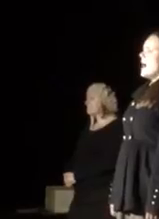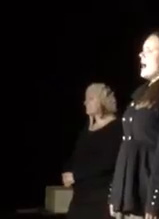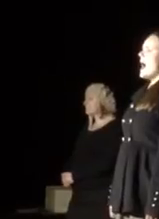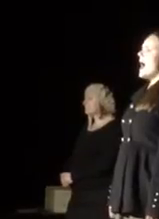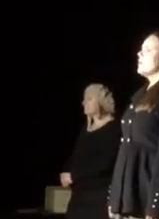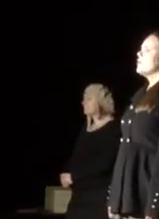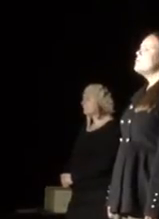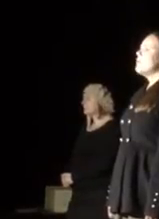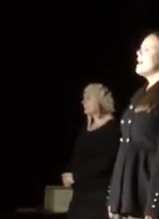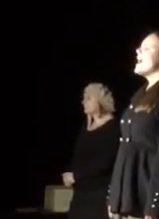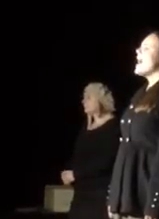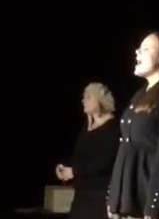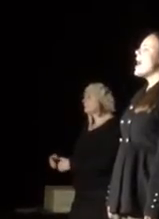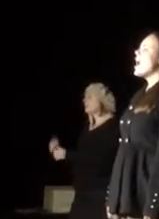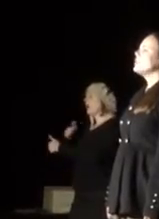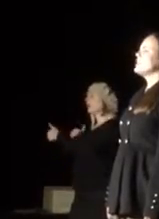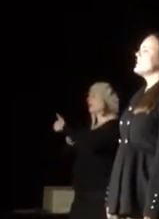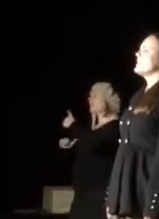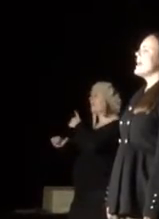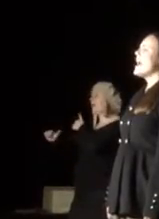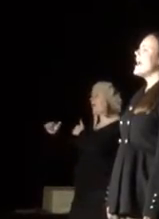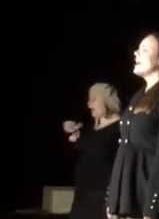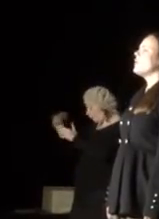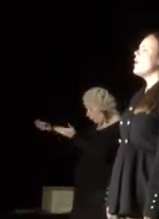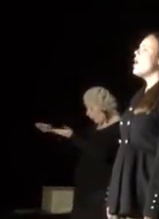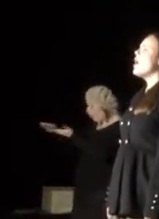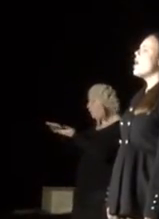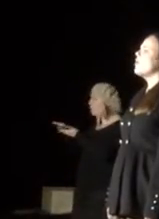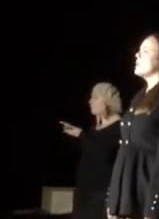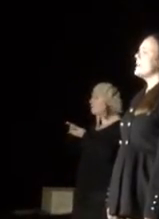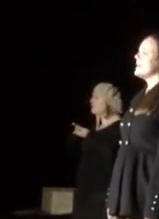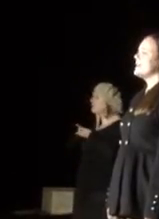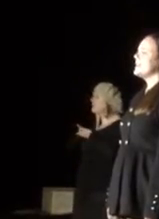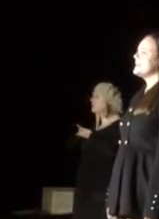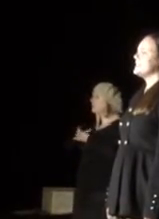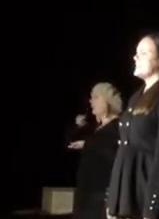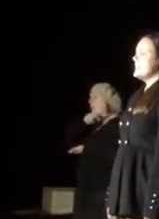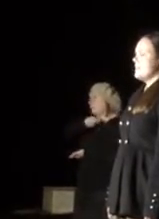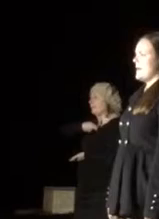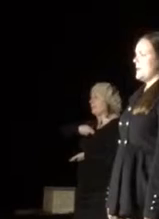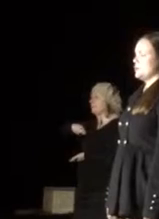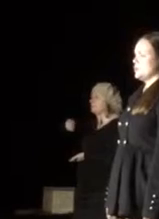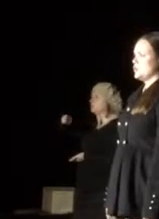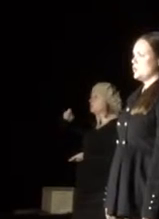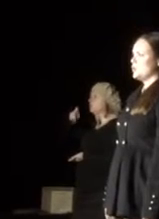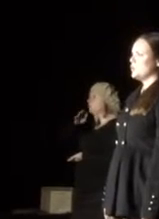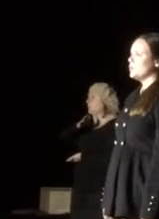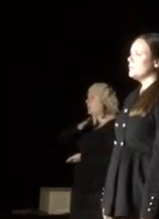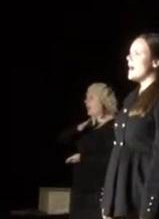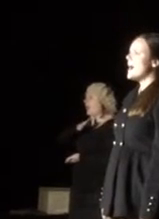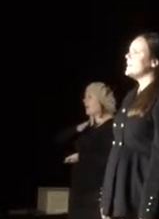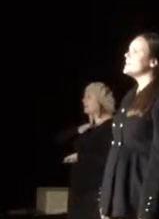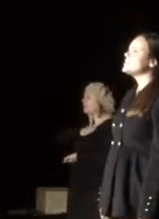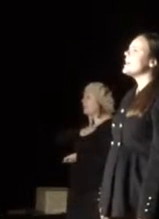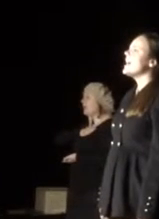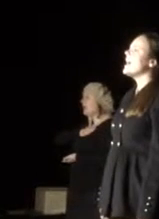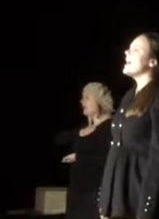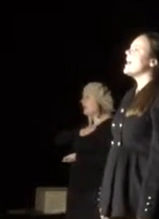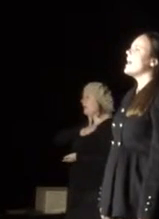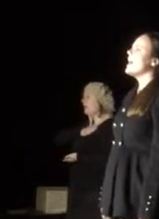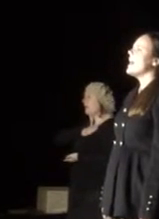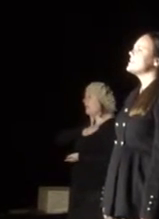How proudly I wore it Into my